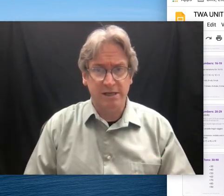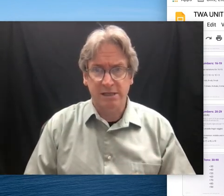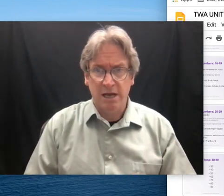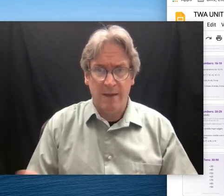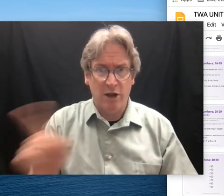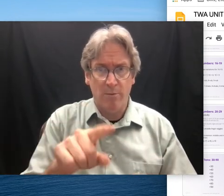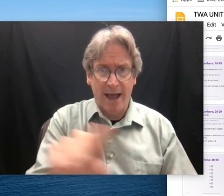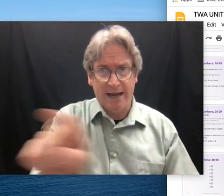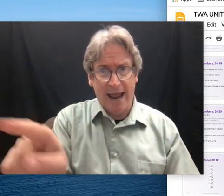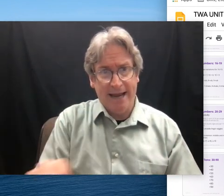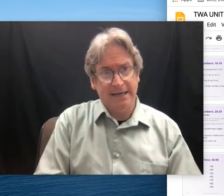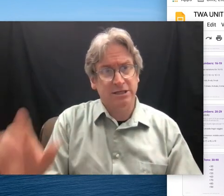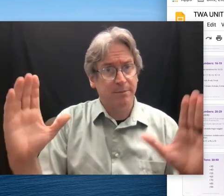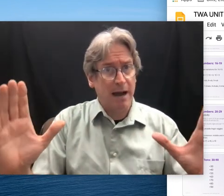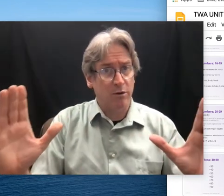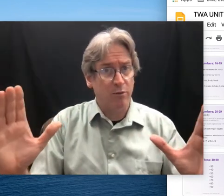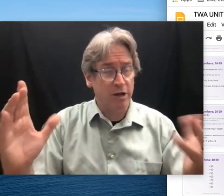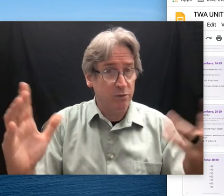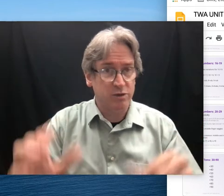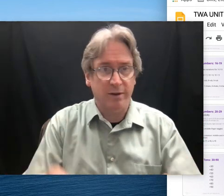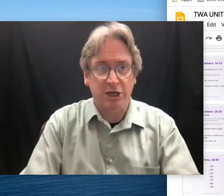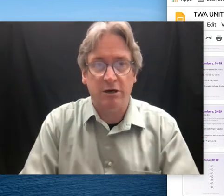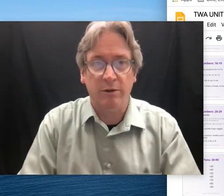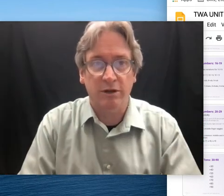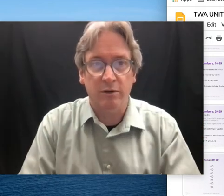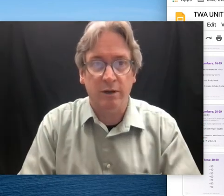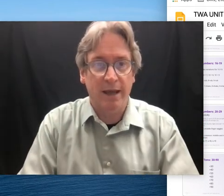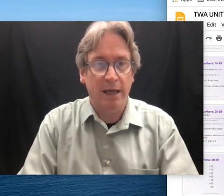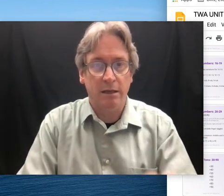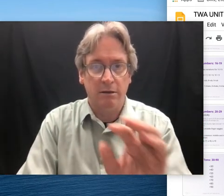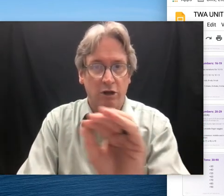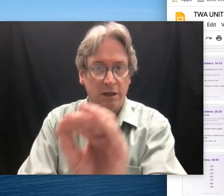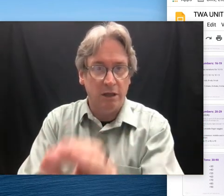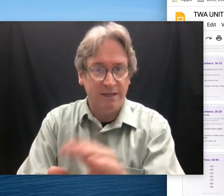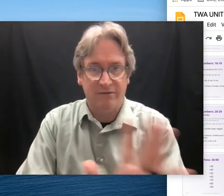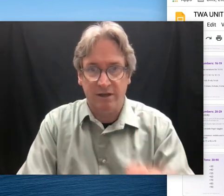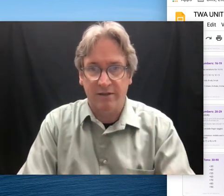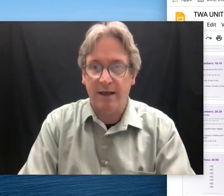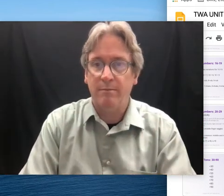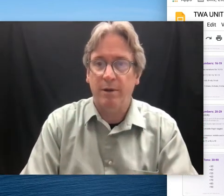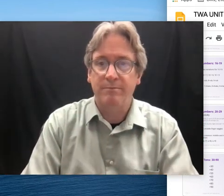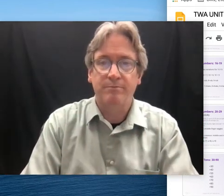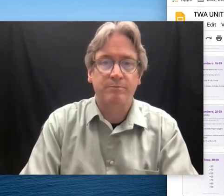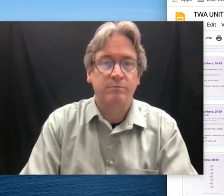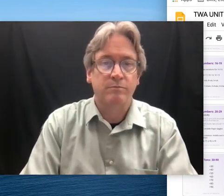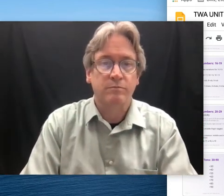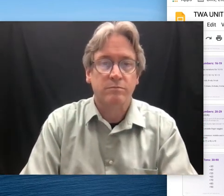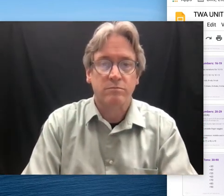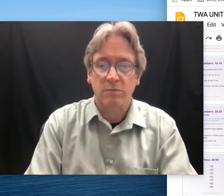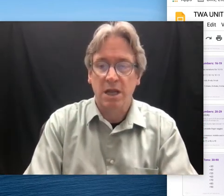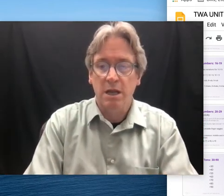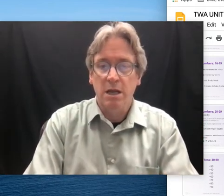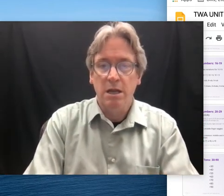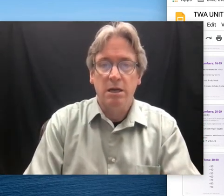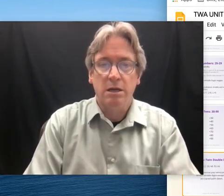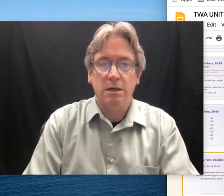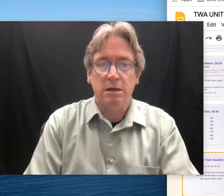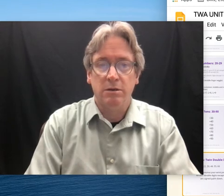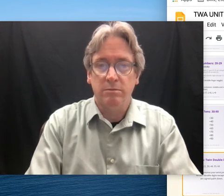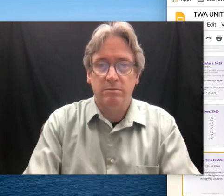through this, I may go back and add it to the PowerPoint, so when I share it with you, it may look a little bit different than that. But